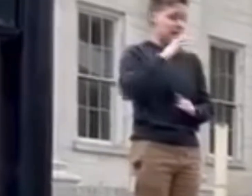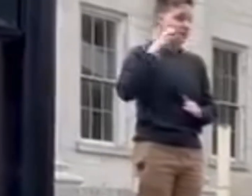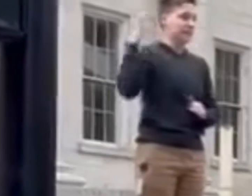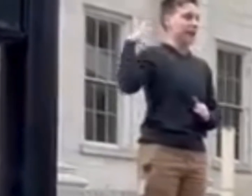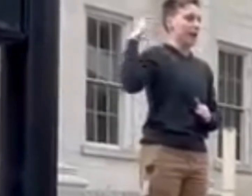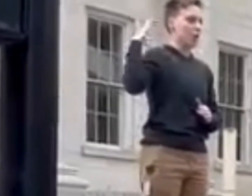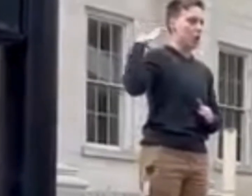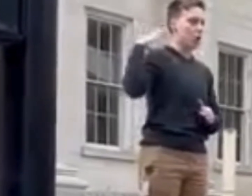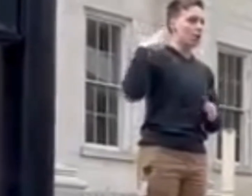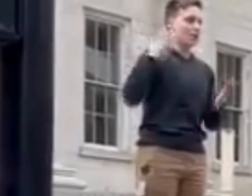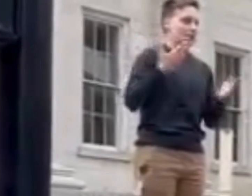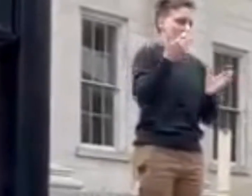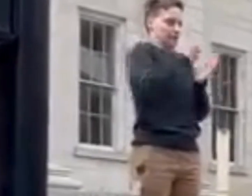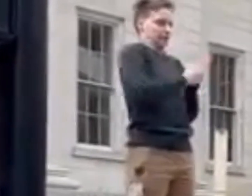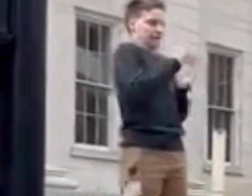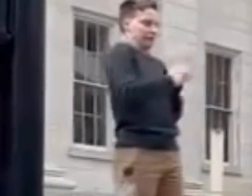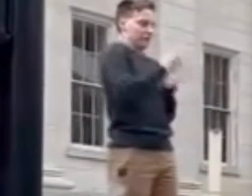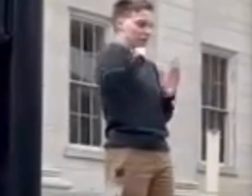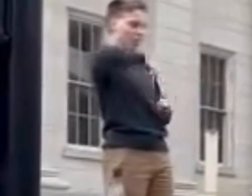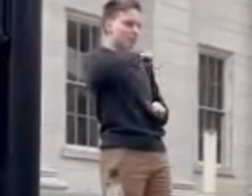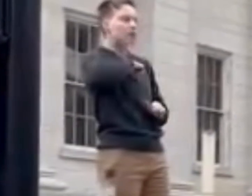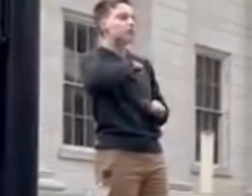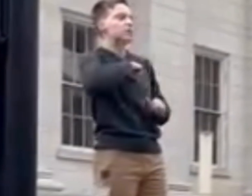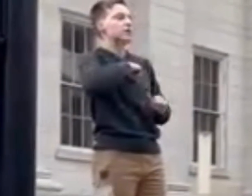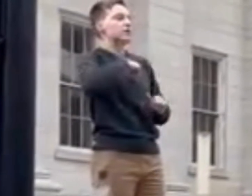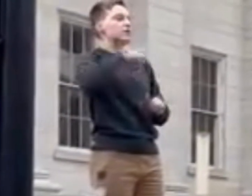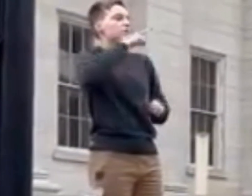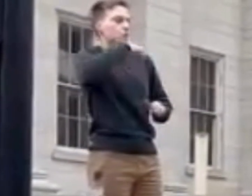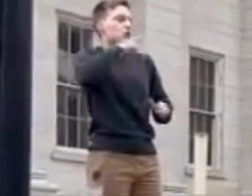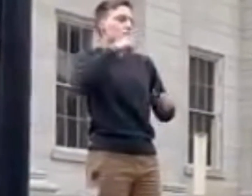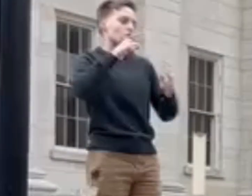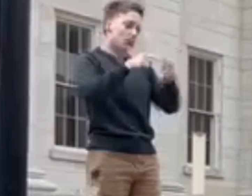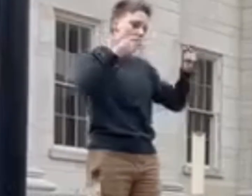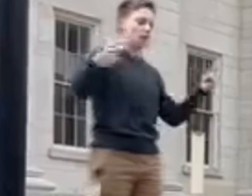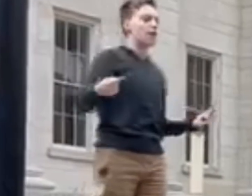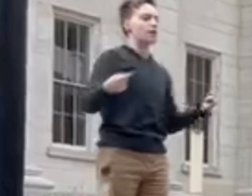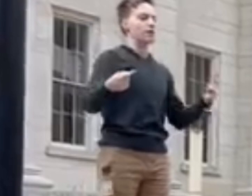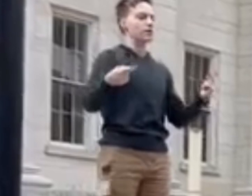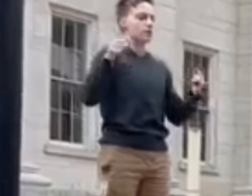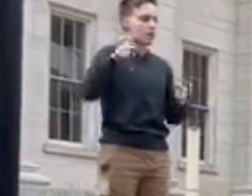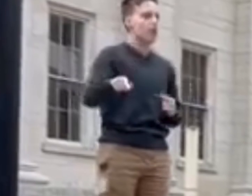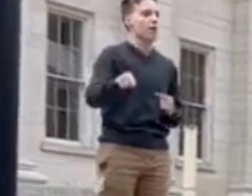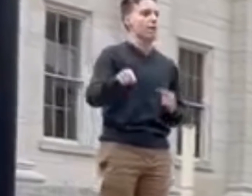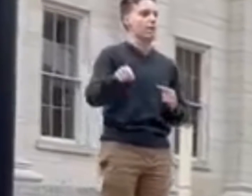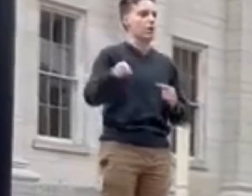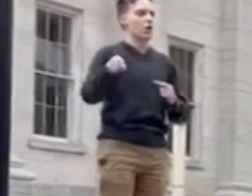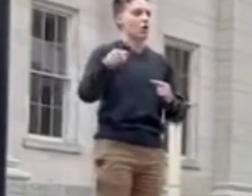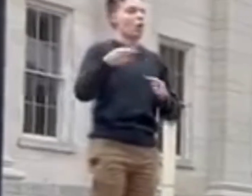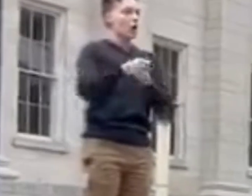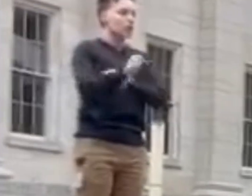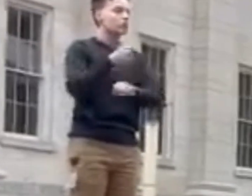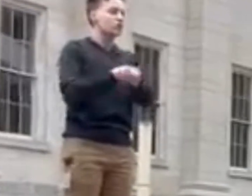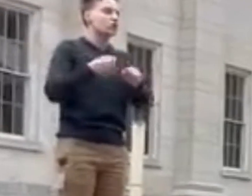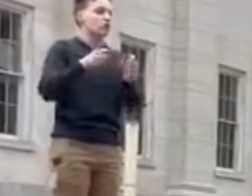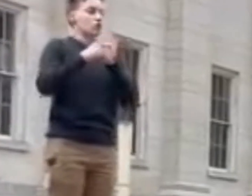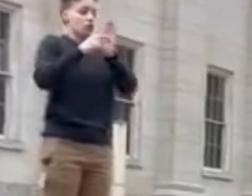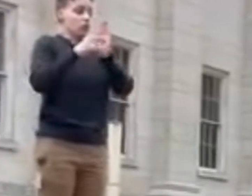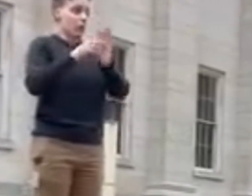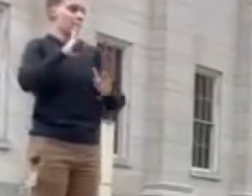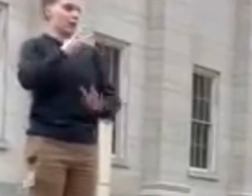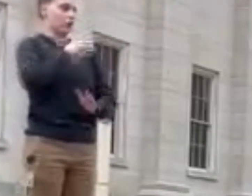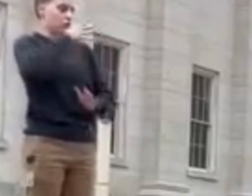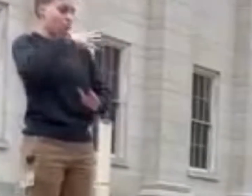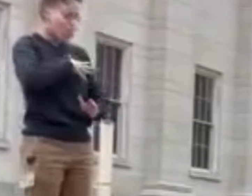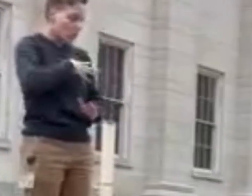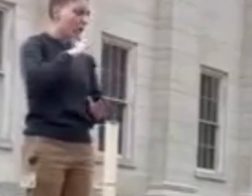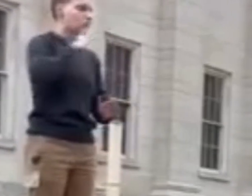are, then we're going to actively run against them. We are going to actively show them that trans women,